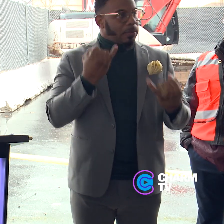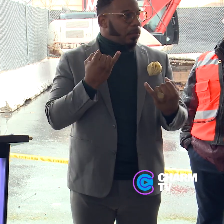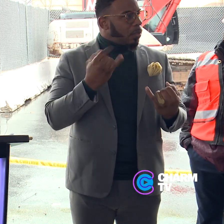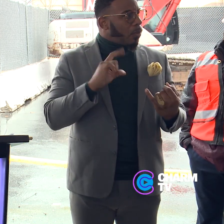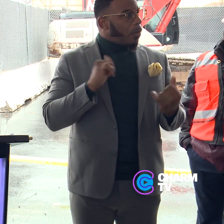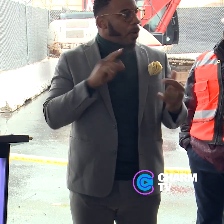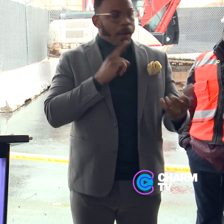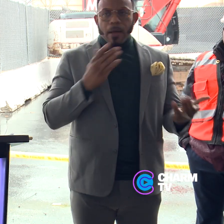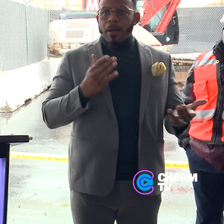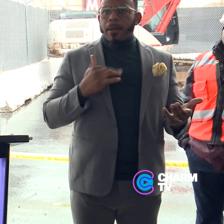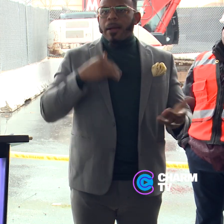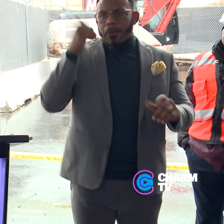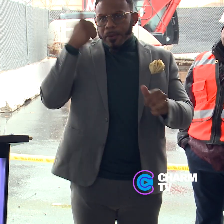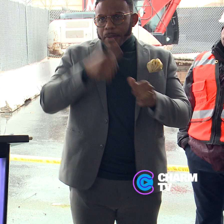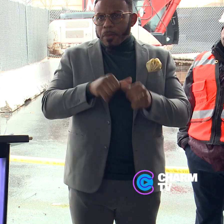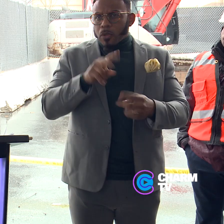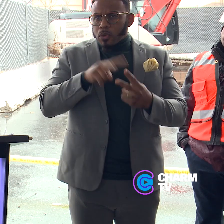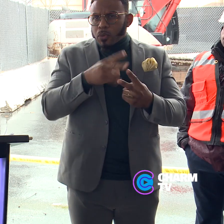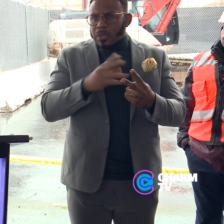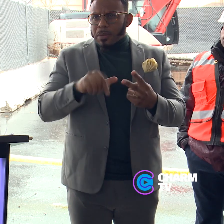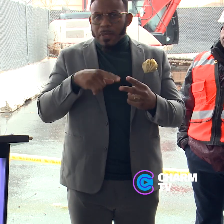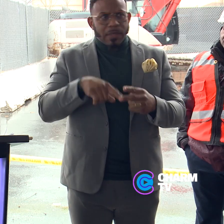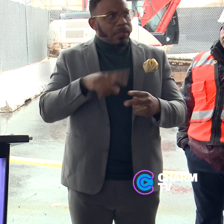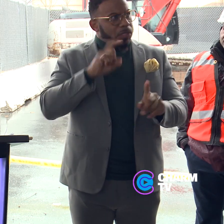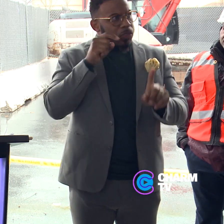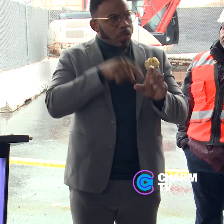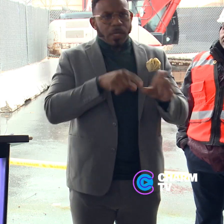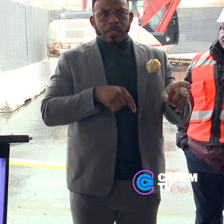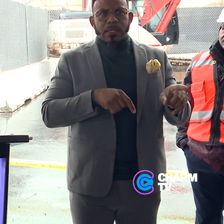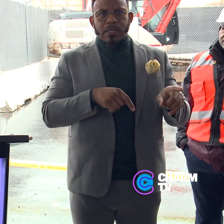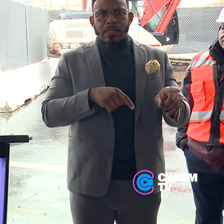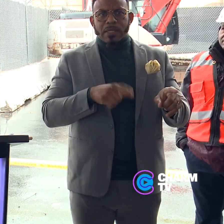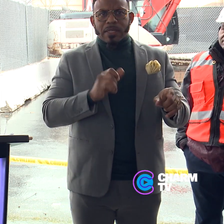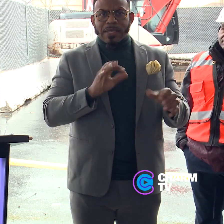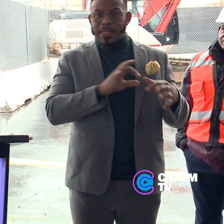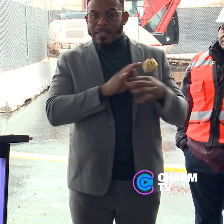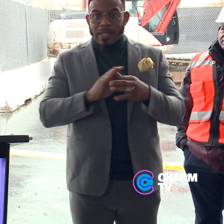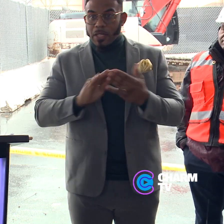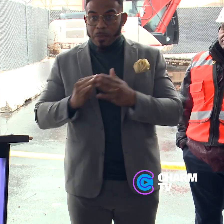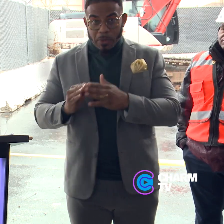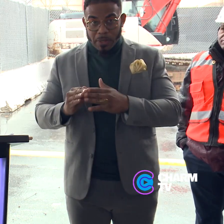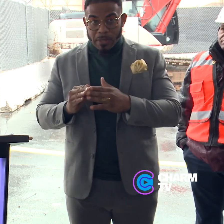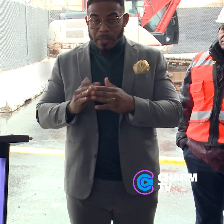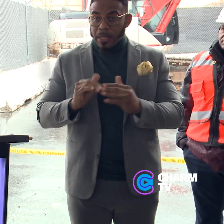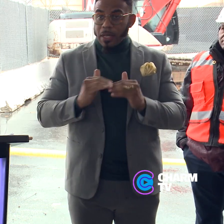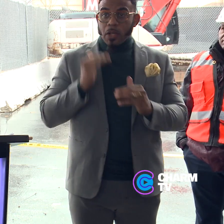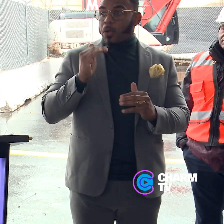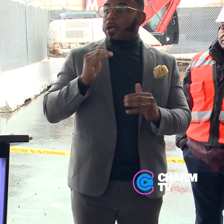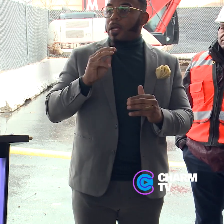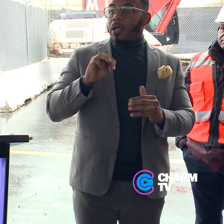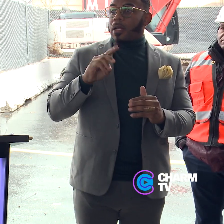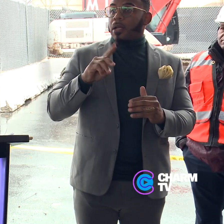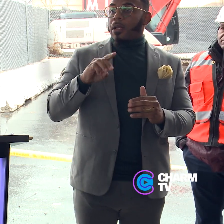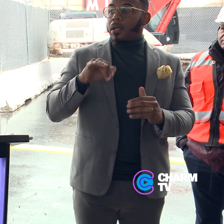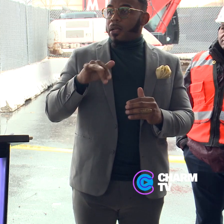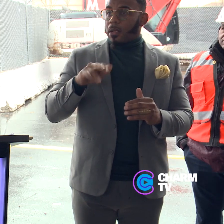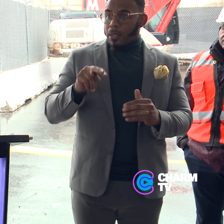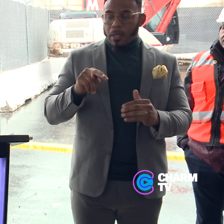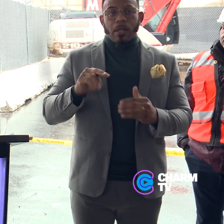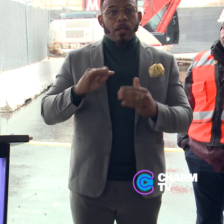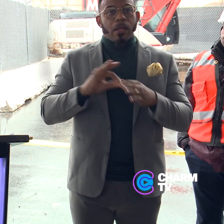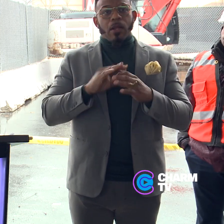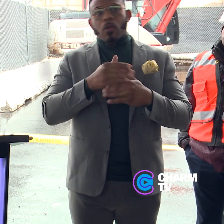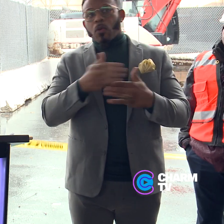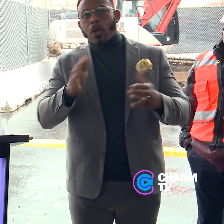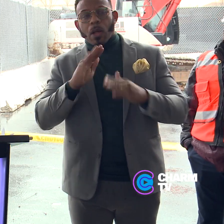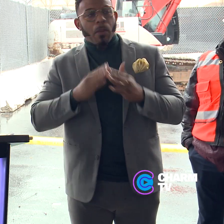where we are, but I remember two things about this target. It connected communities. In the greater Mondawmin, 9 communities were connected with the rest